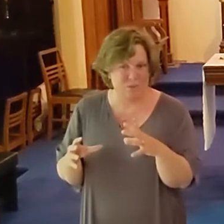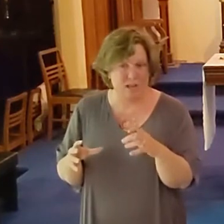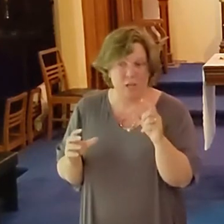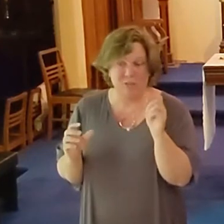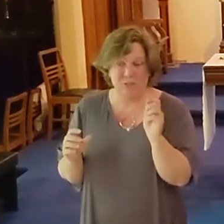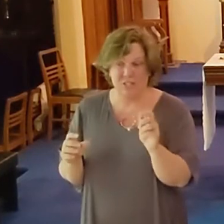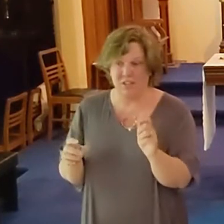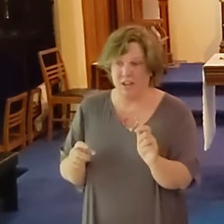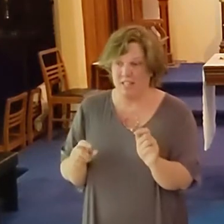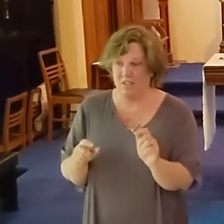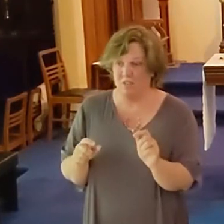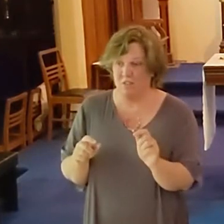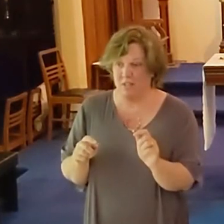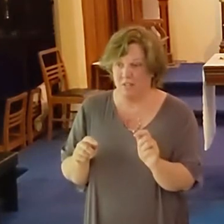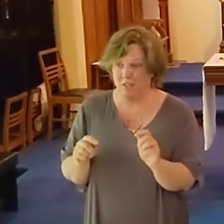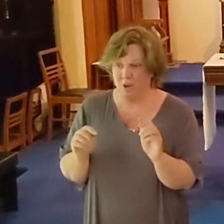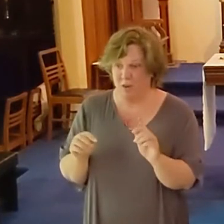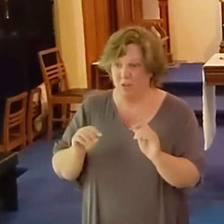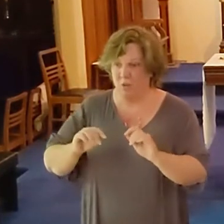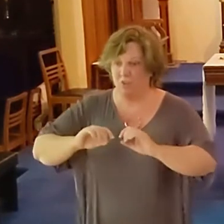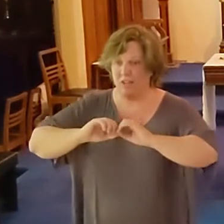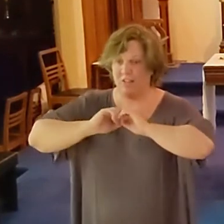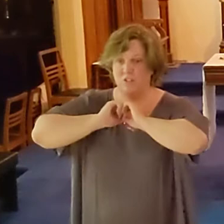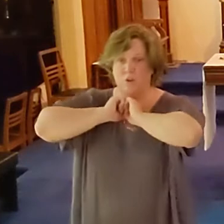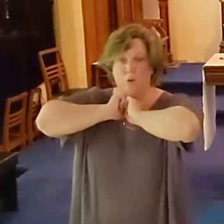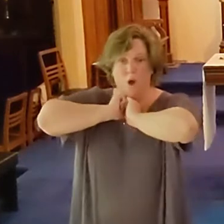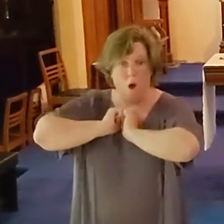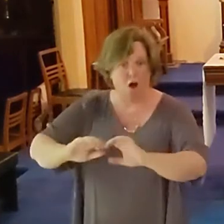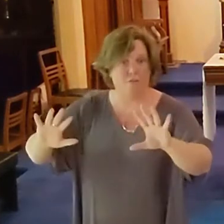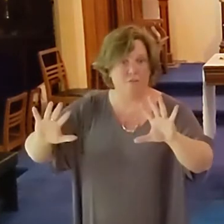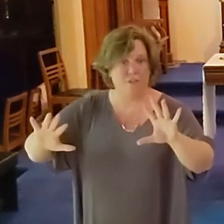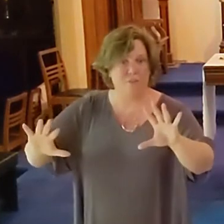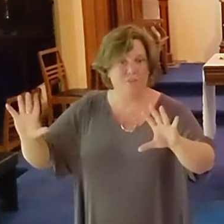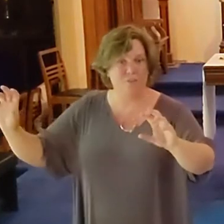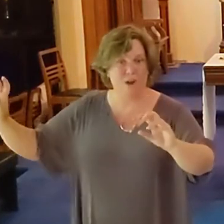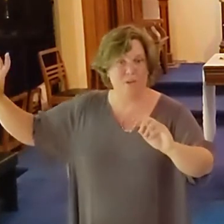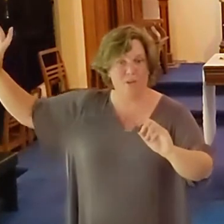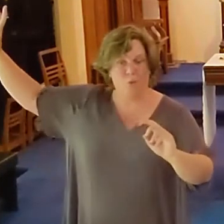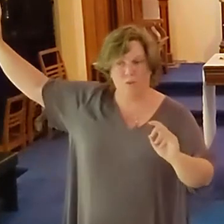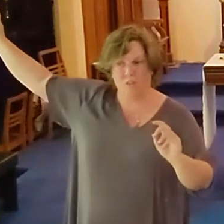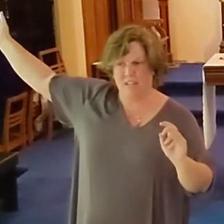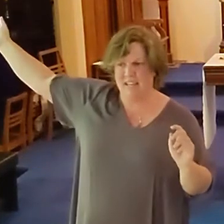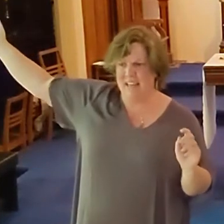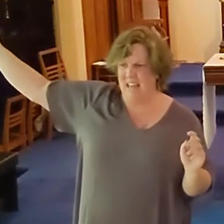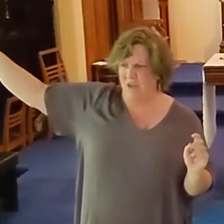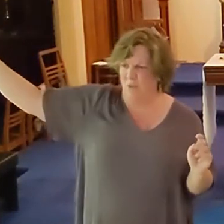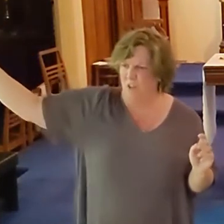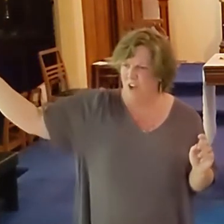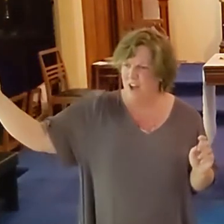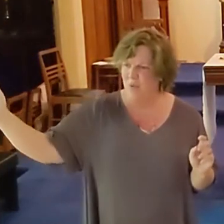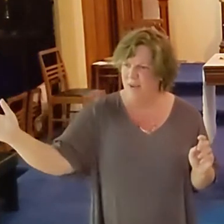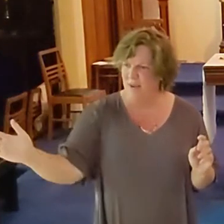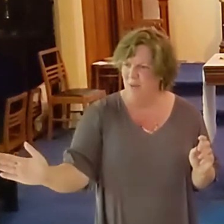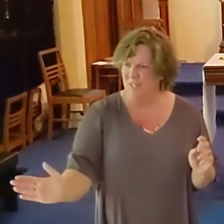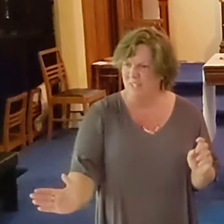of Goolwa, because in the 1950s, when Goolwa started to go off, because the Murray was the inland